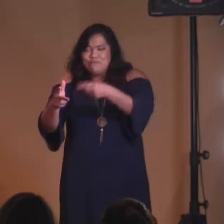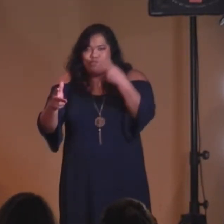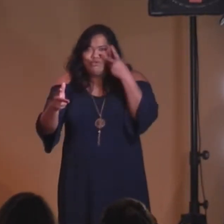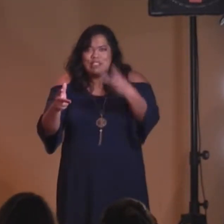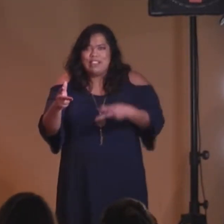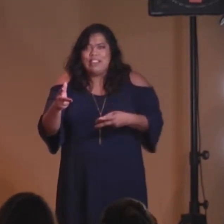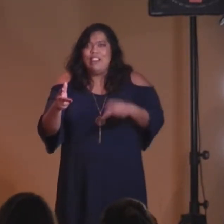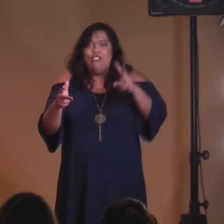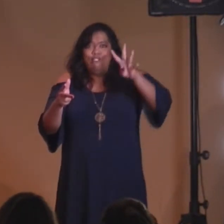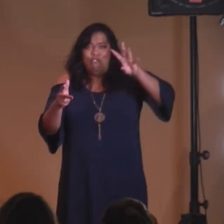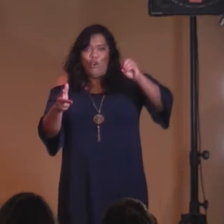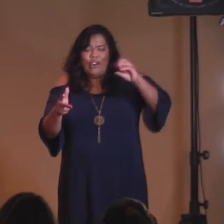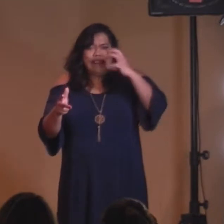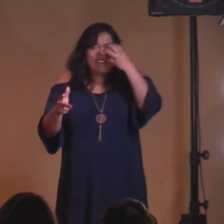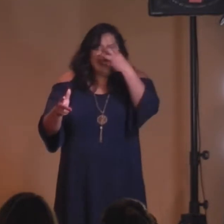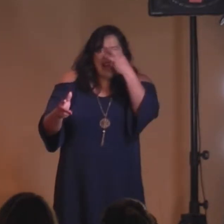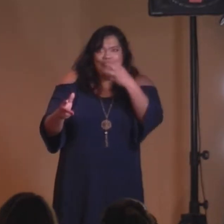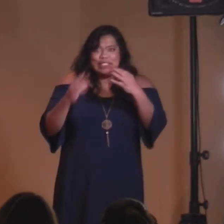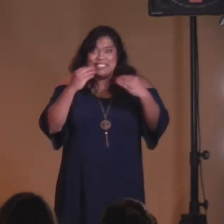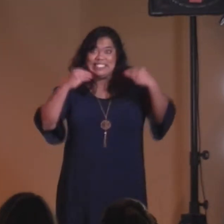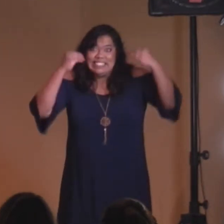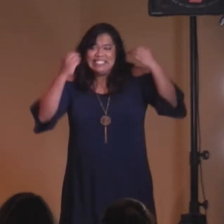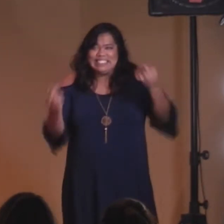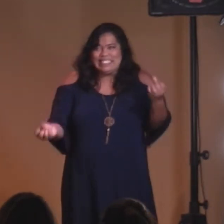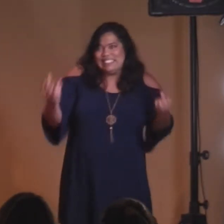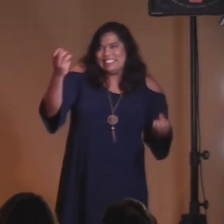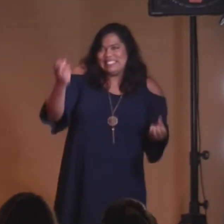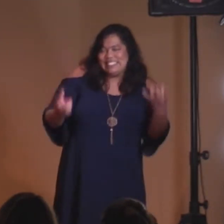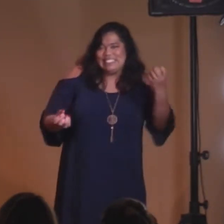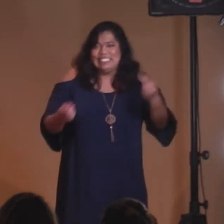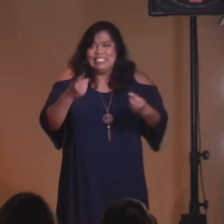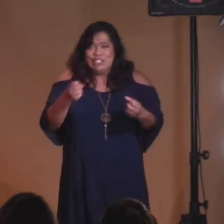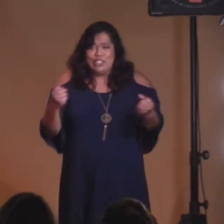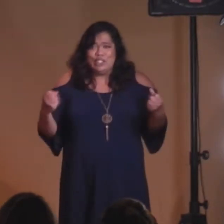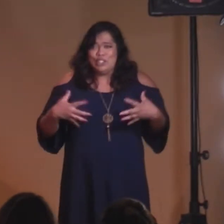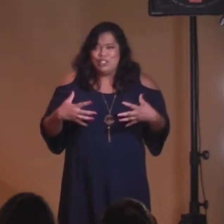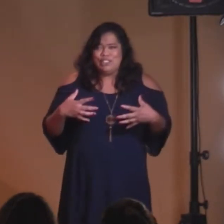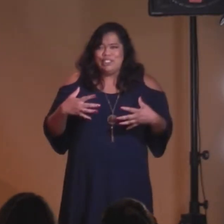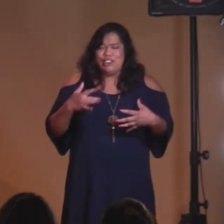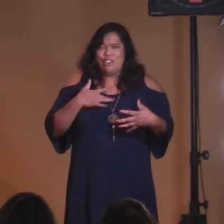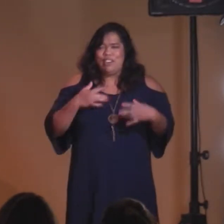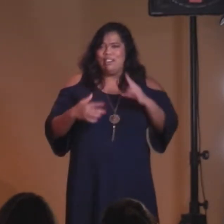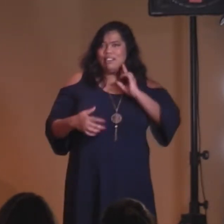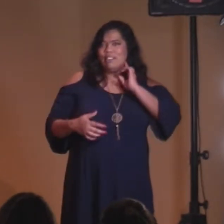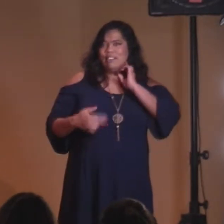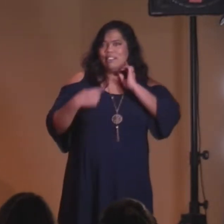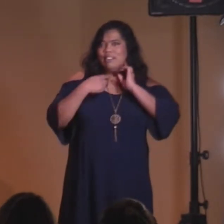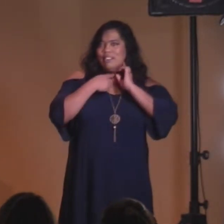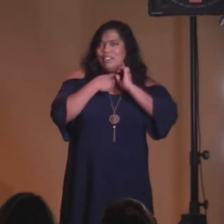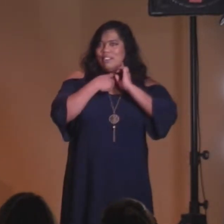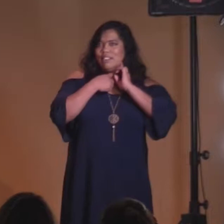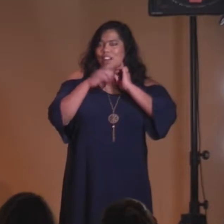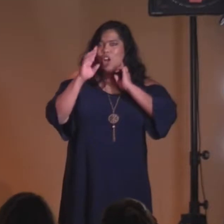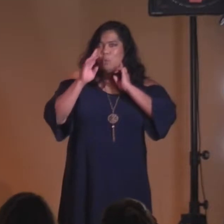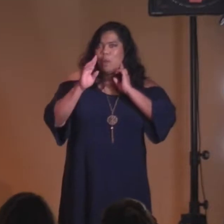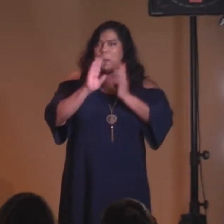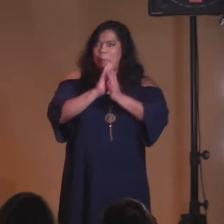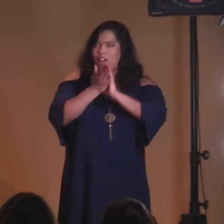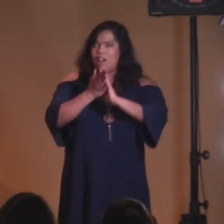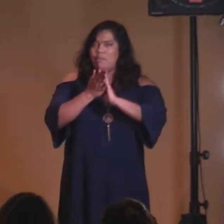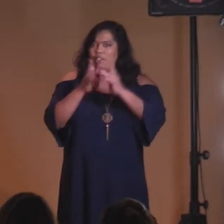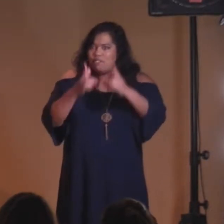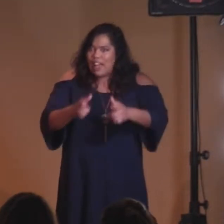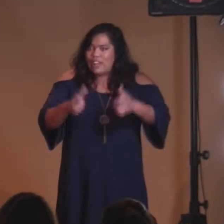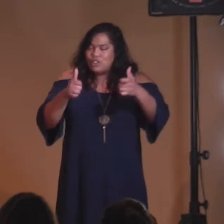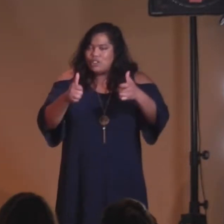And see all of the smiles as they juggle and walk toward, like, and it's like, boom, boom, boom, boom, boom, boom, boom, boom, boom, boom. Your butt, they're